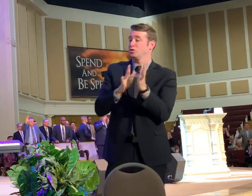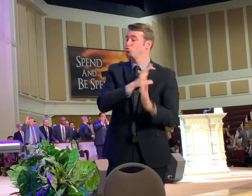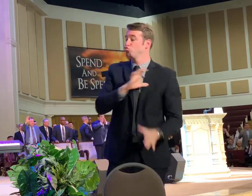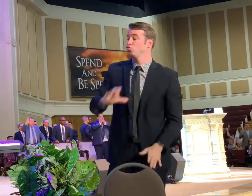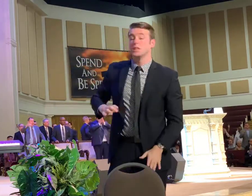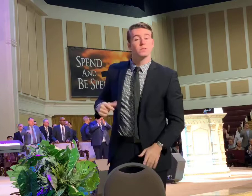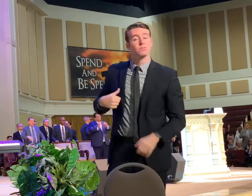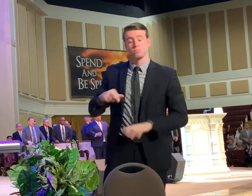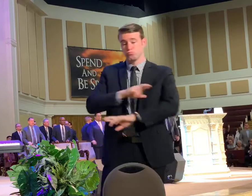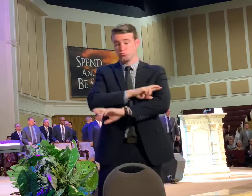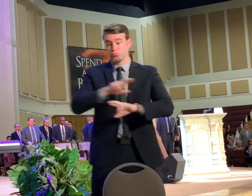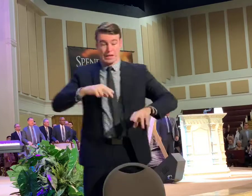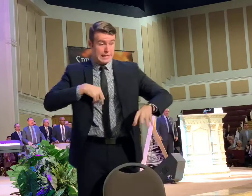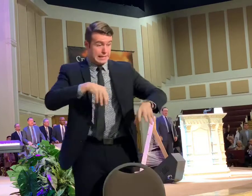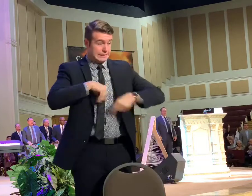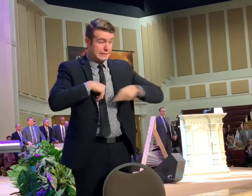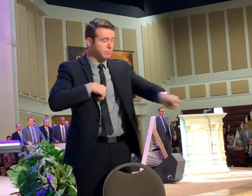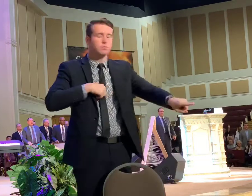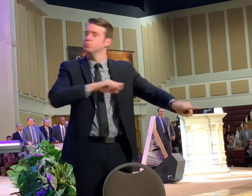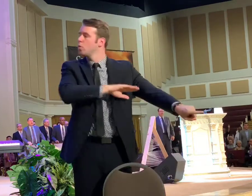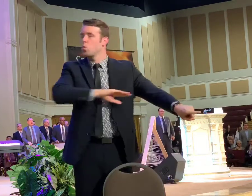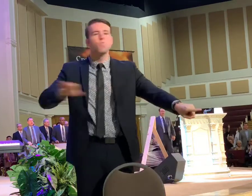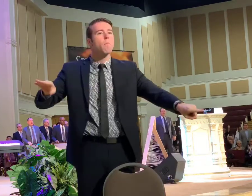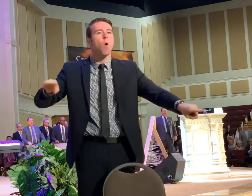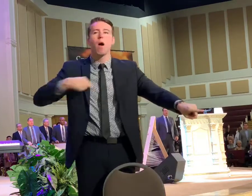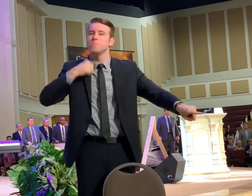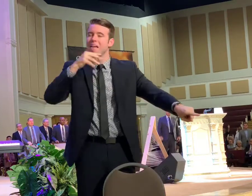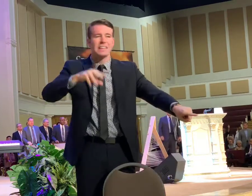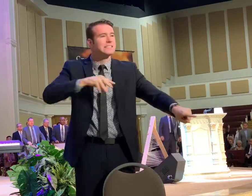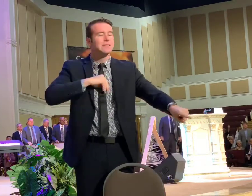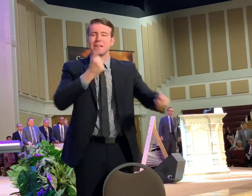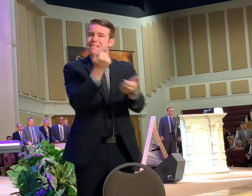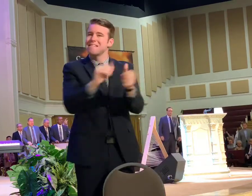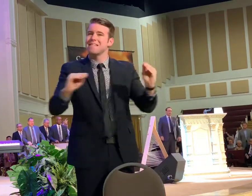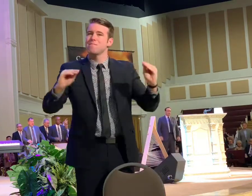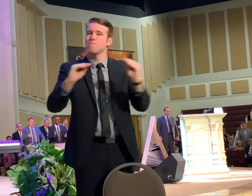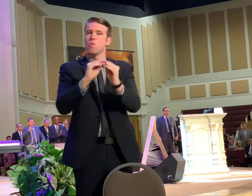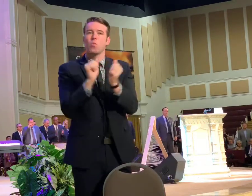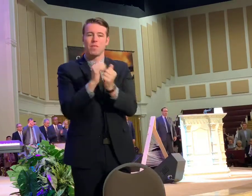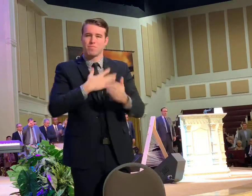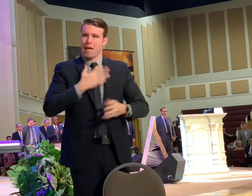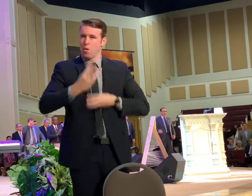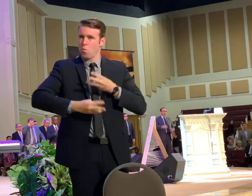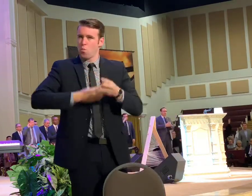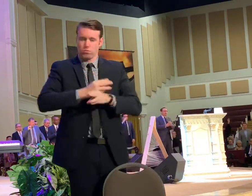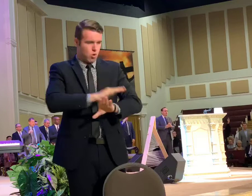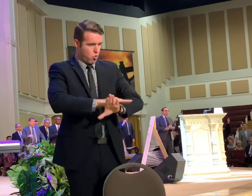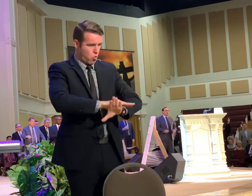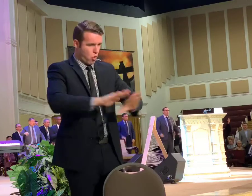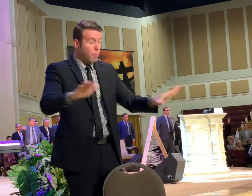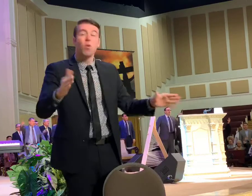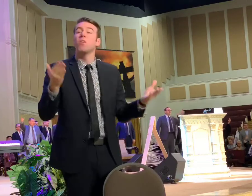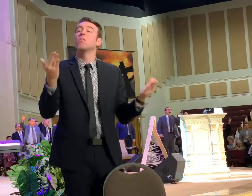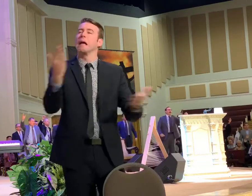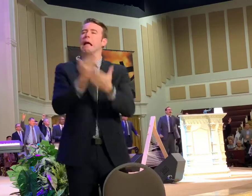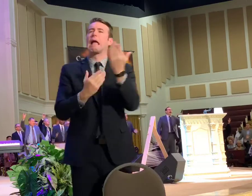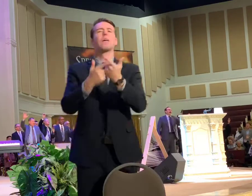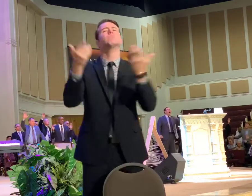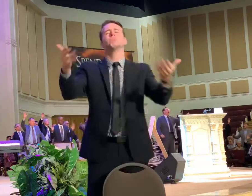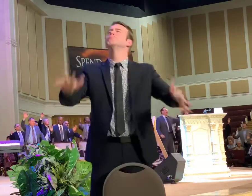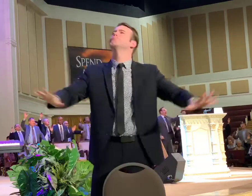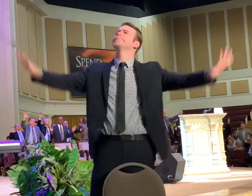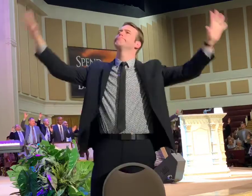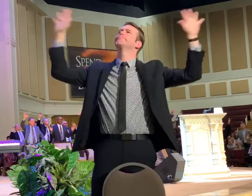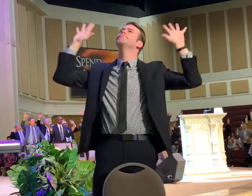Christ, I'm not accepting any more things roaring in my world. Somebody right now, throw your hands